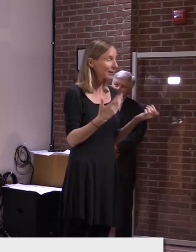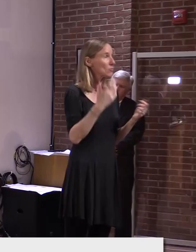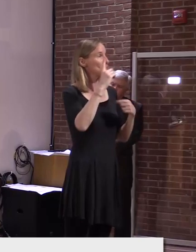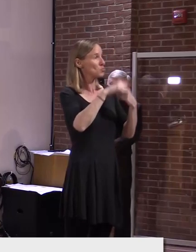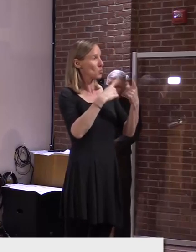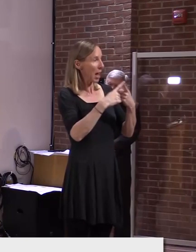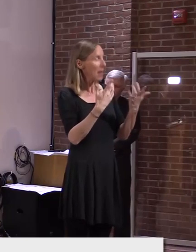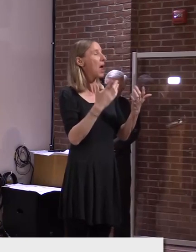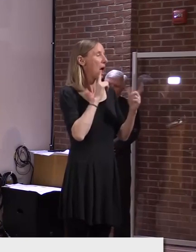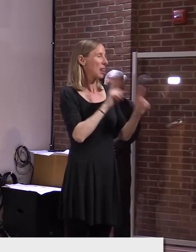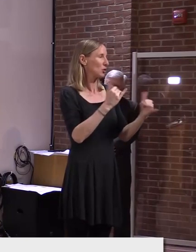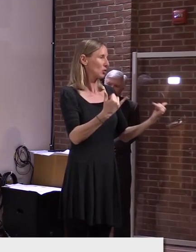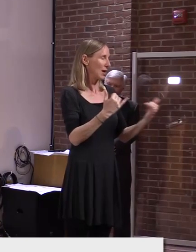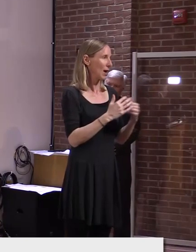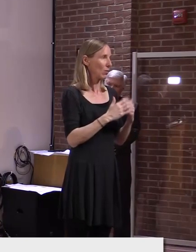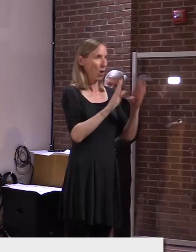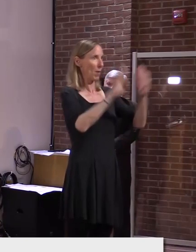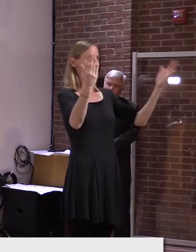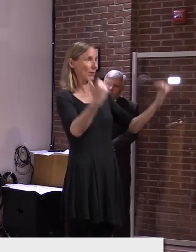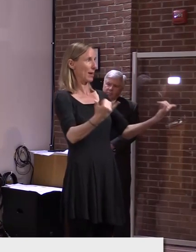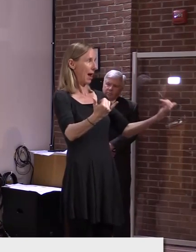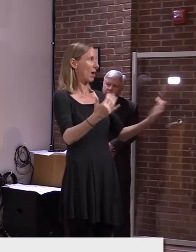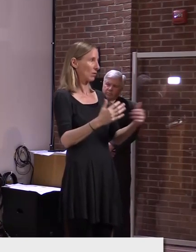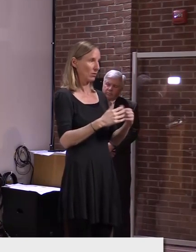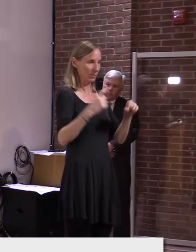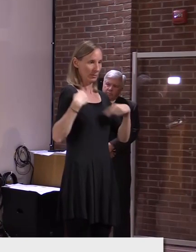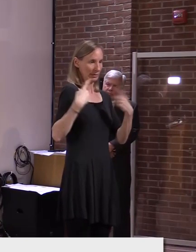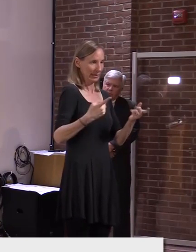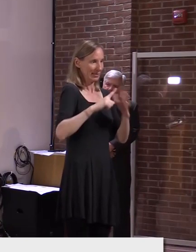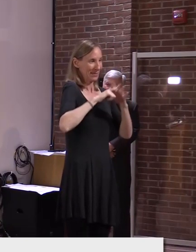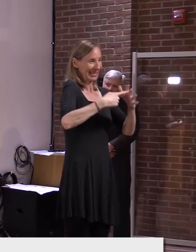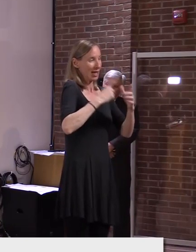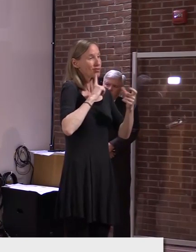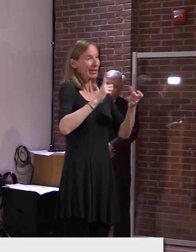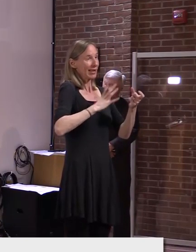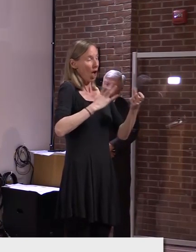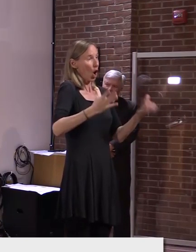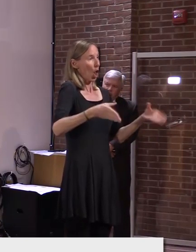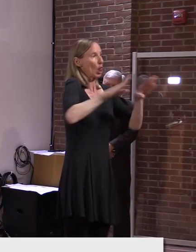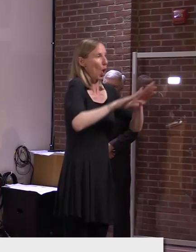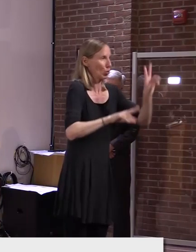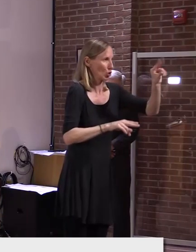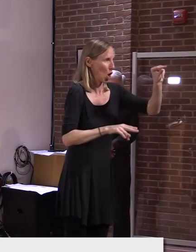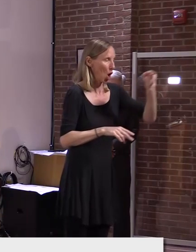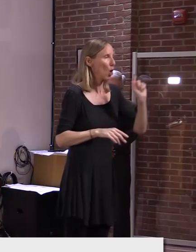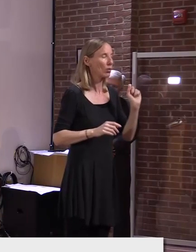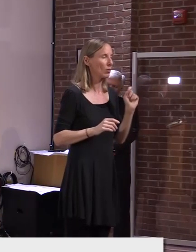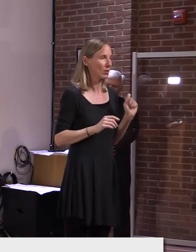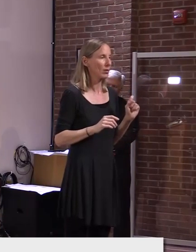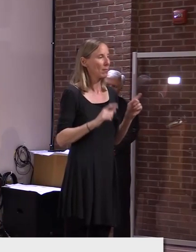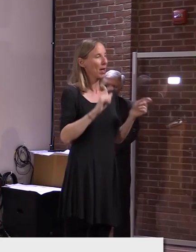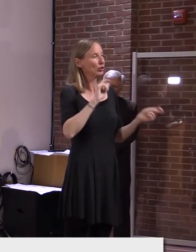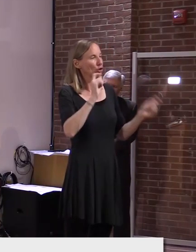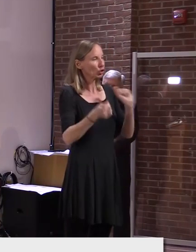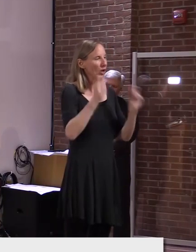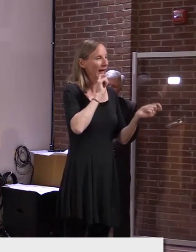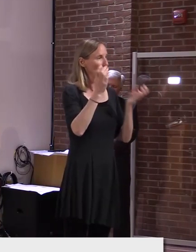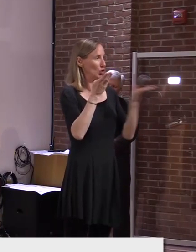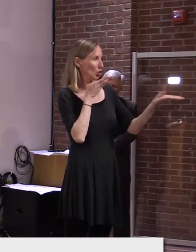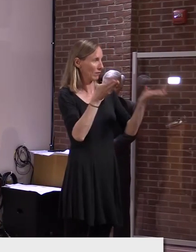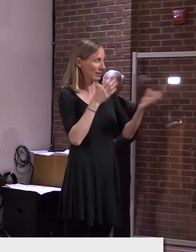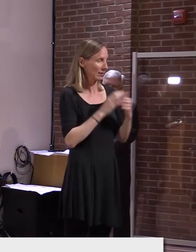open, that they are open. They have been since the beginning. We haven't really closed anything, but we've changed services. So if